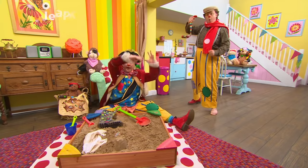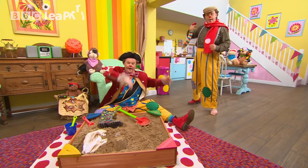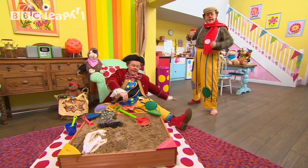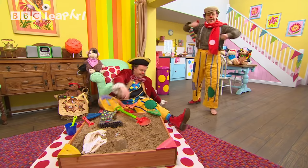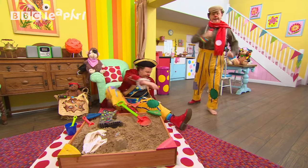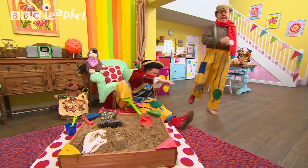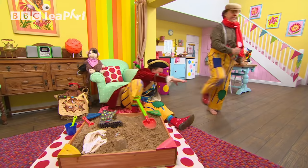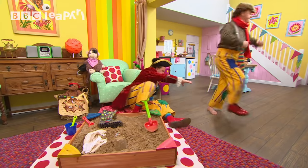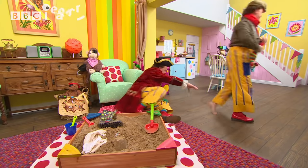on